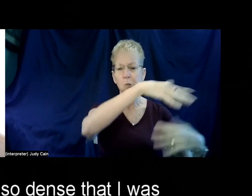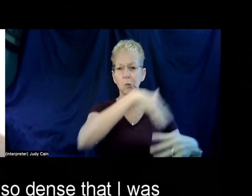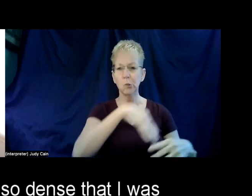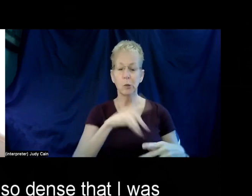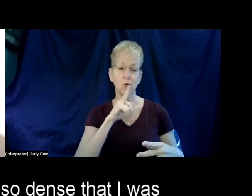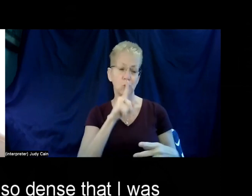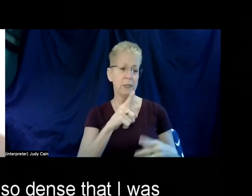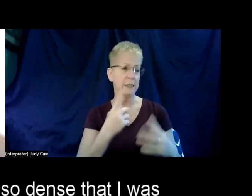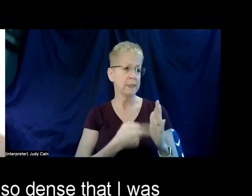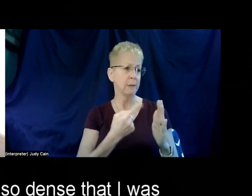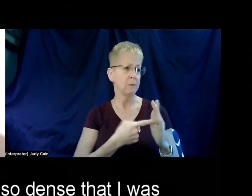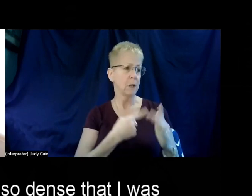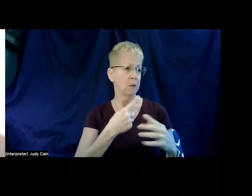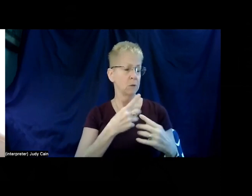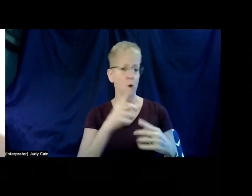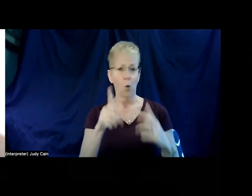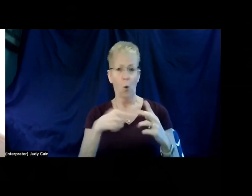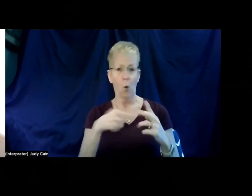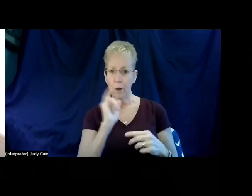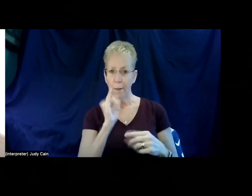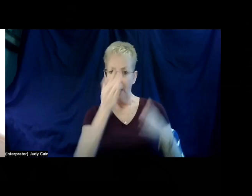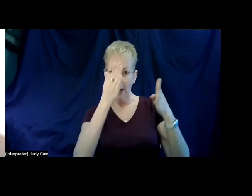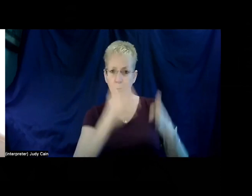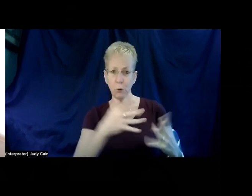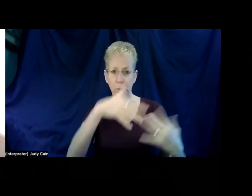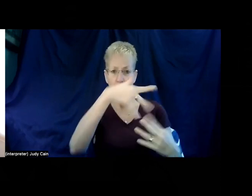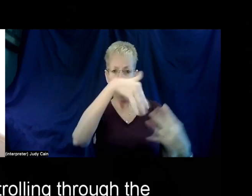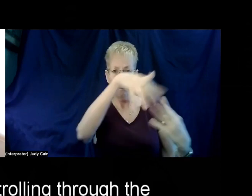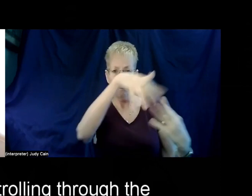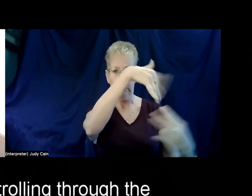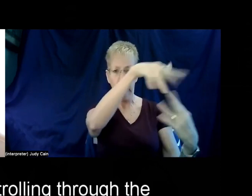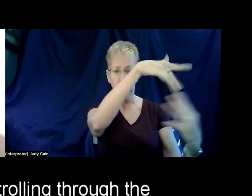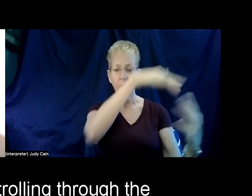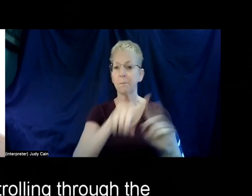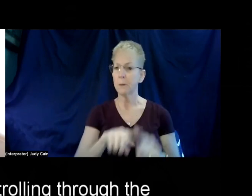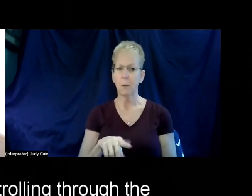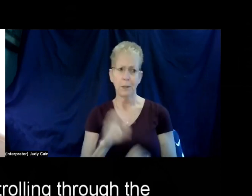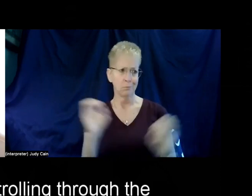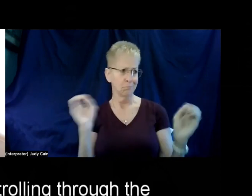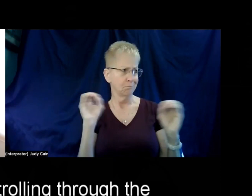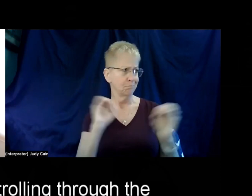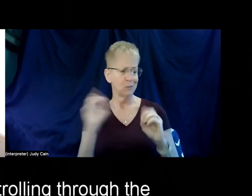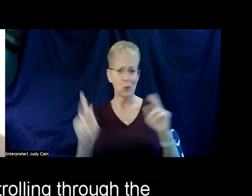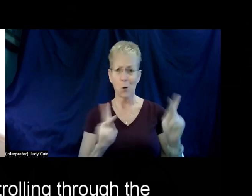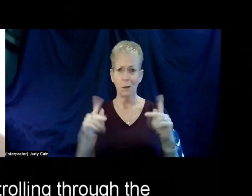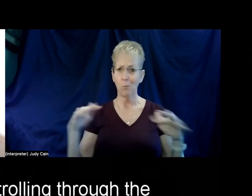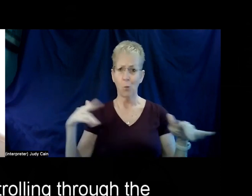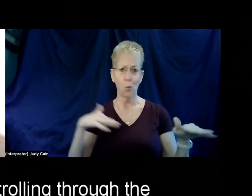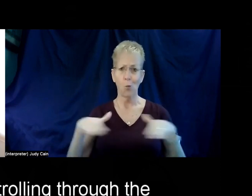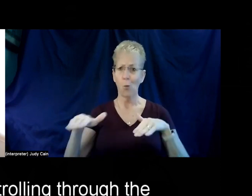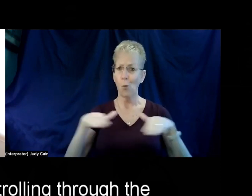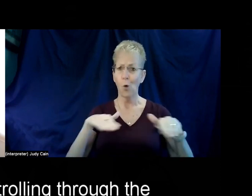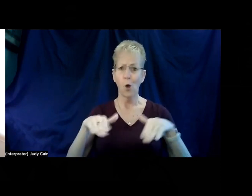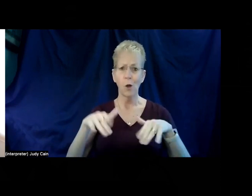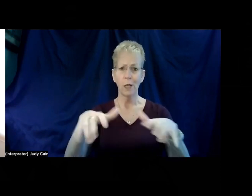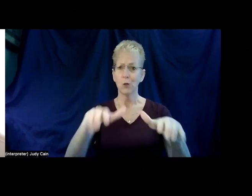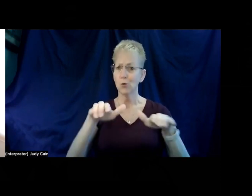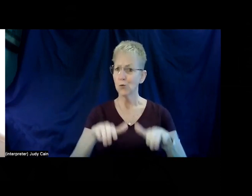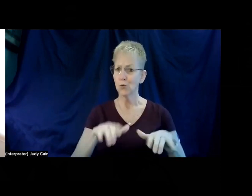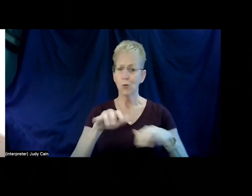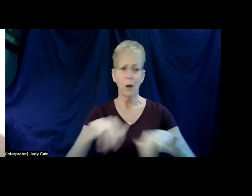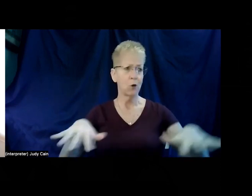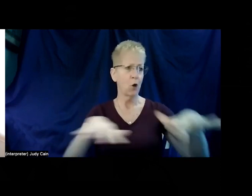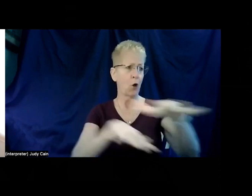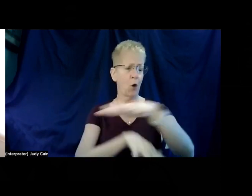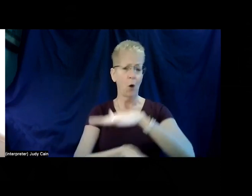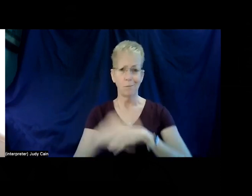that I mistook it for someone sauntering through the graveyard. But no one was strolling through the Père Lachaise at this hour. I knew